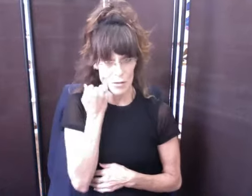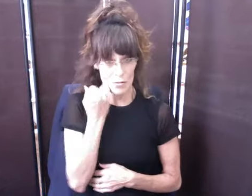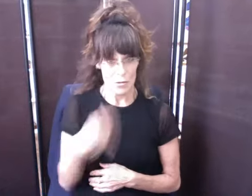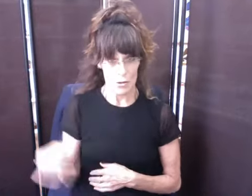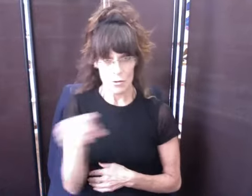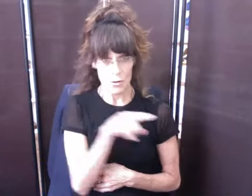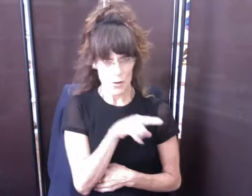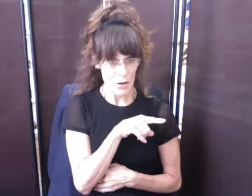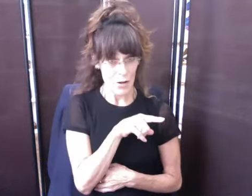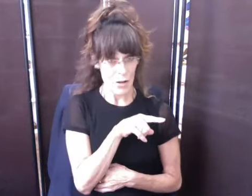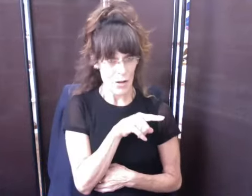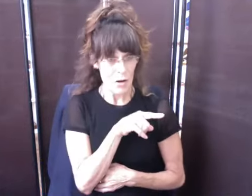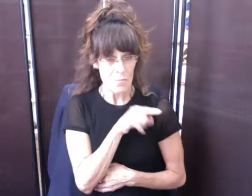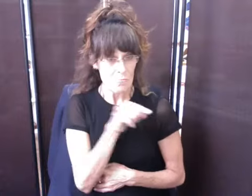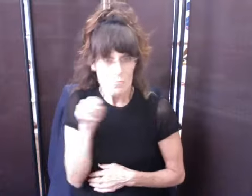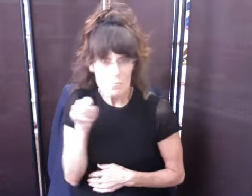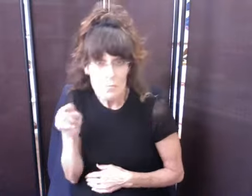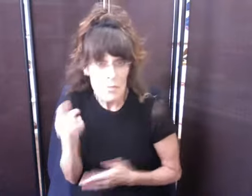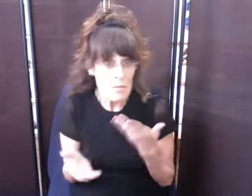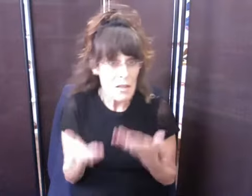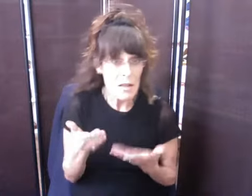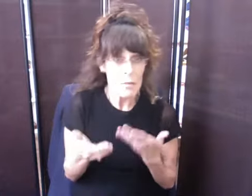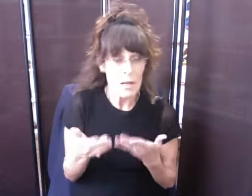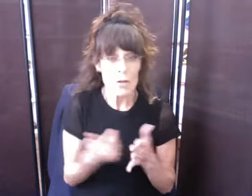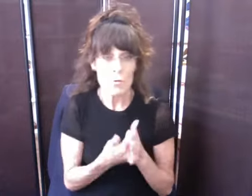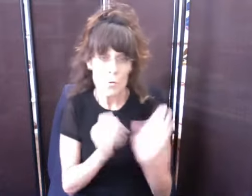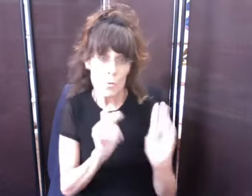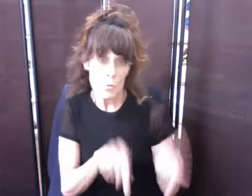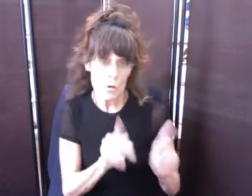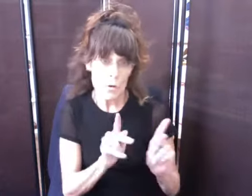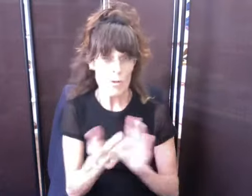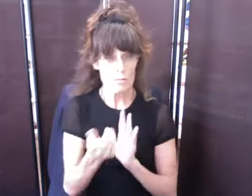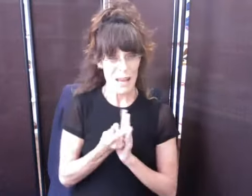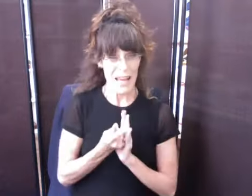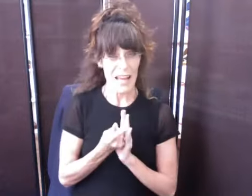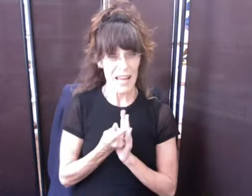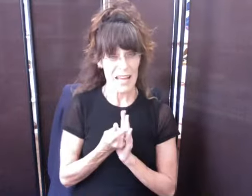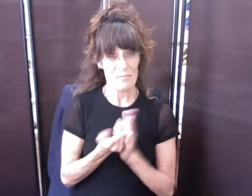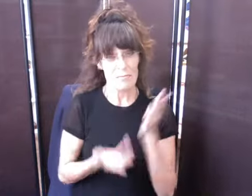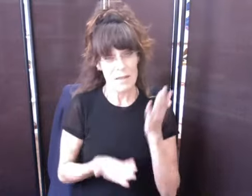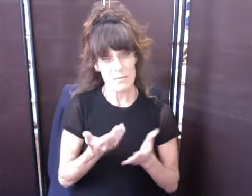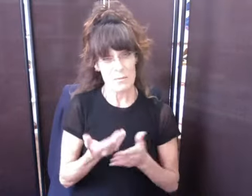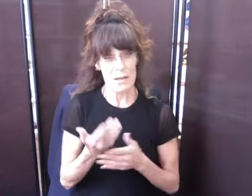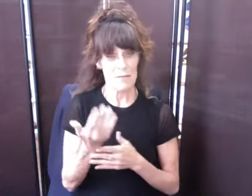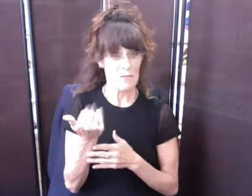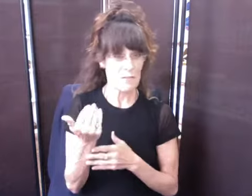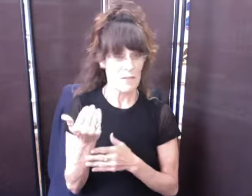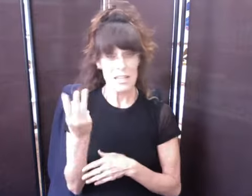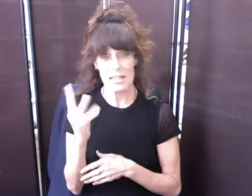it's likely somebody's out there, who might be new or might be back, after 15 or 16 days, right? Who knows? We